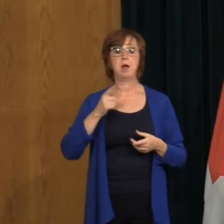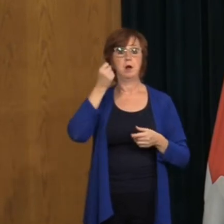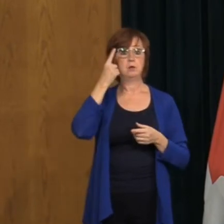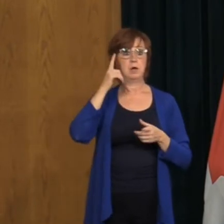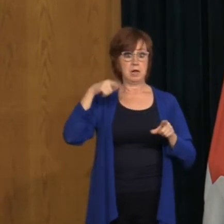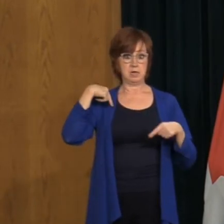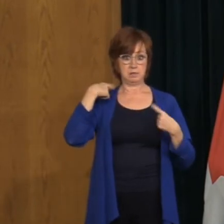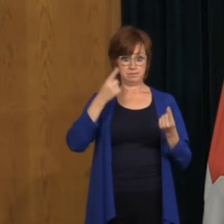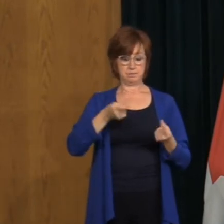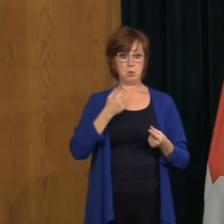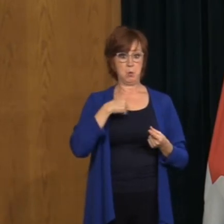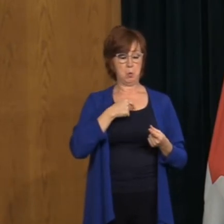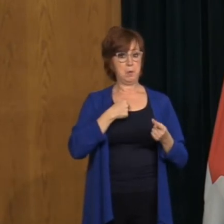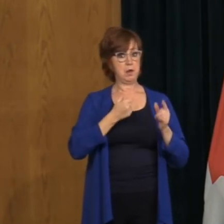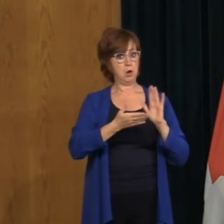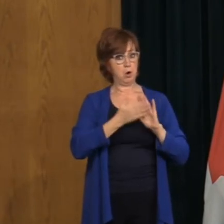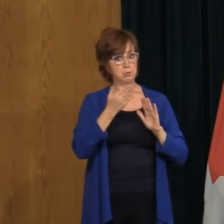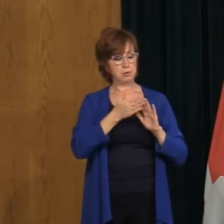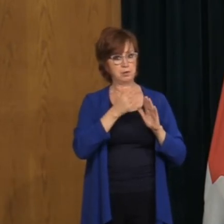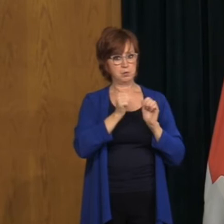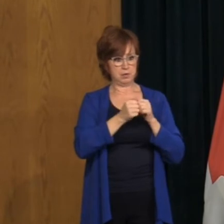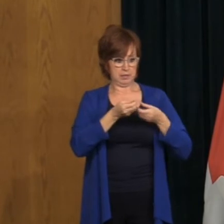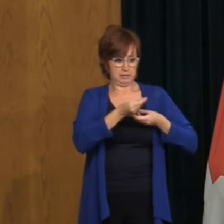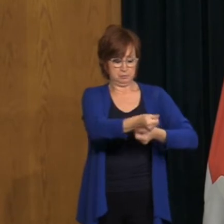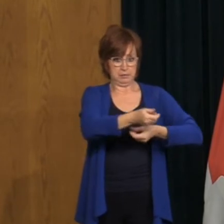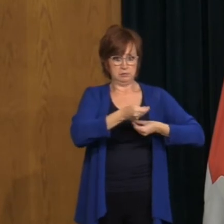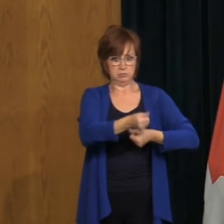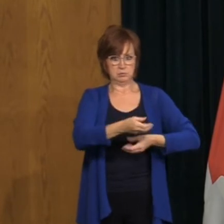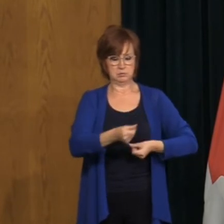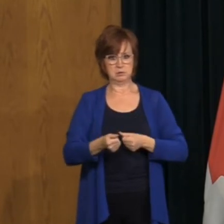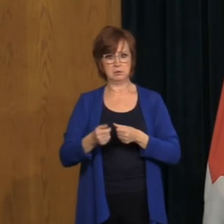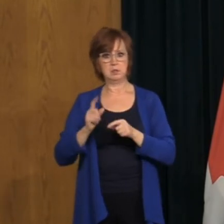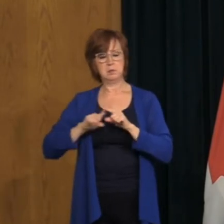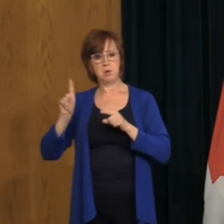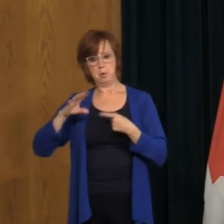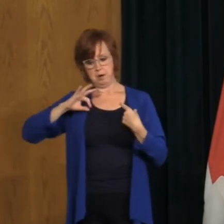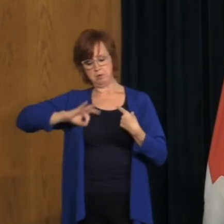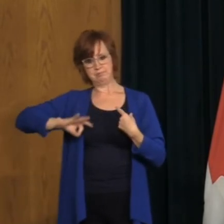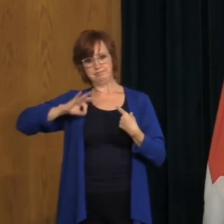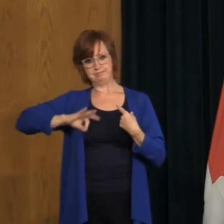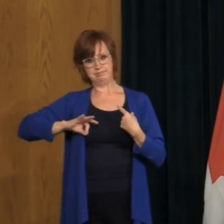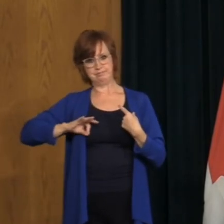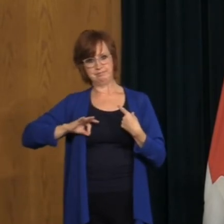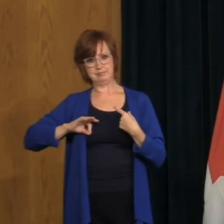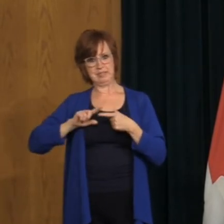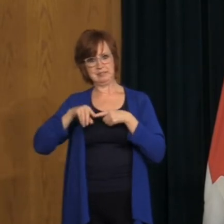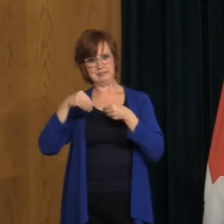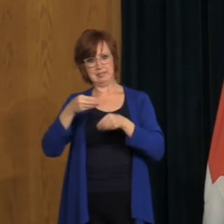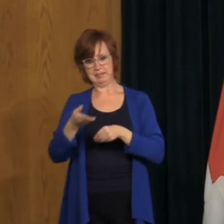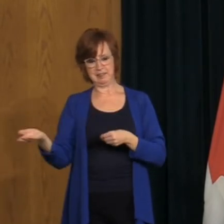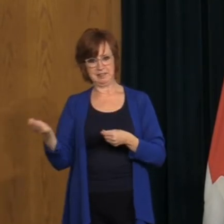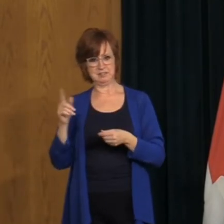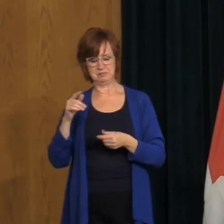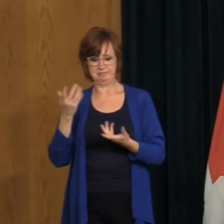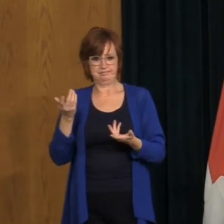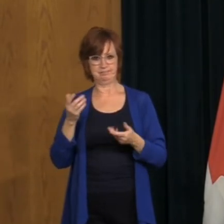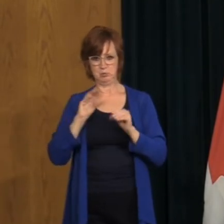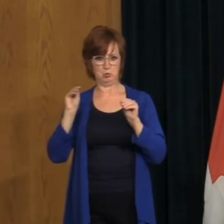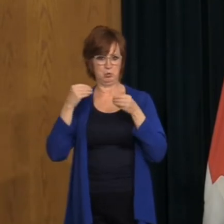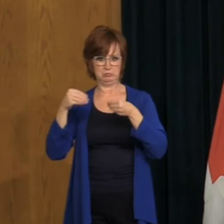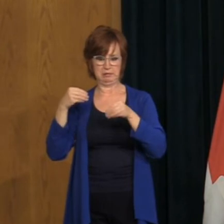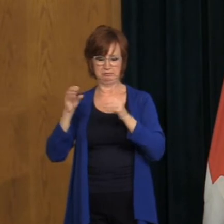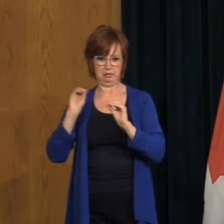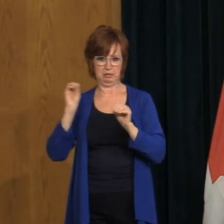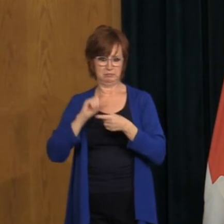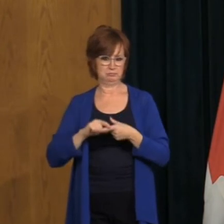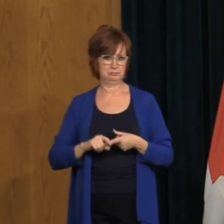within the expense side of our budget, but the revenue side is going to be tremendously challenging, not only to ascertain